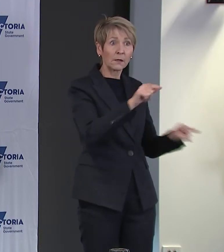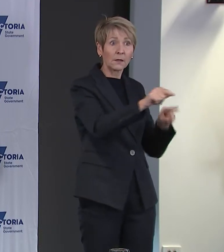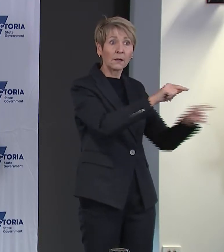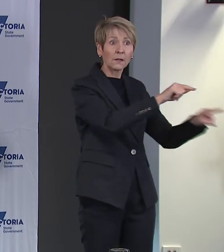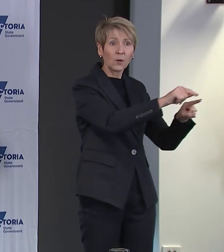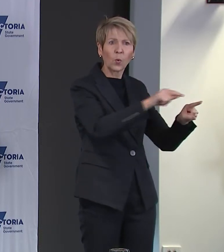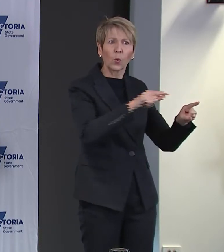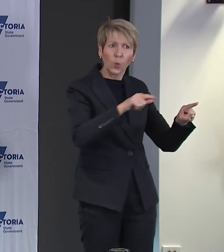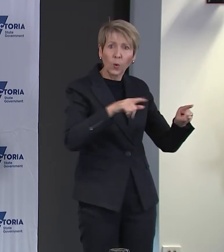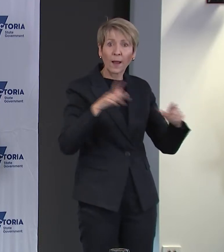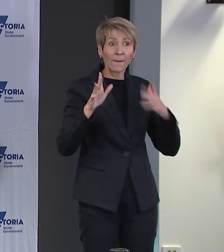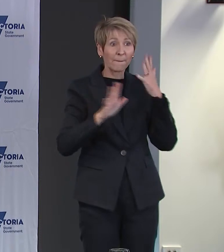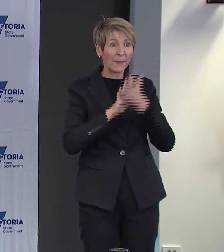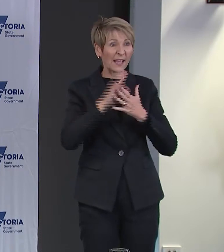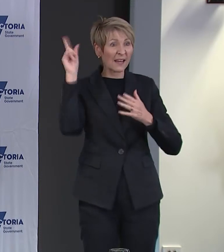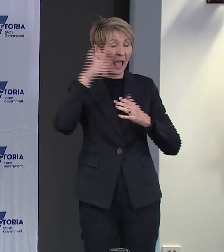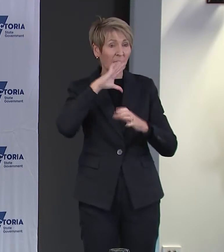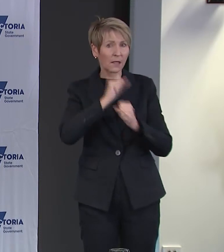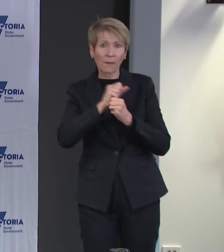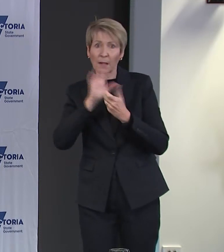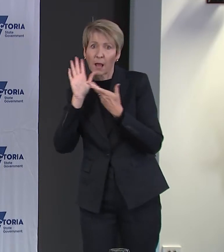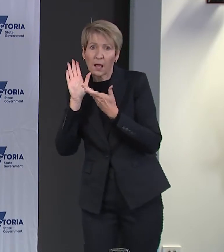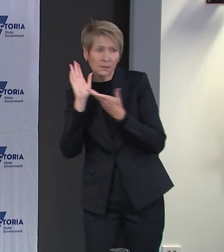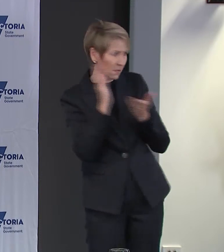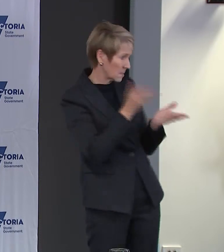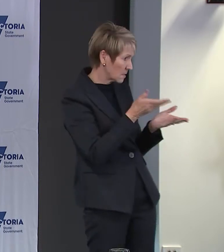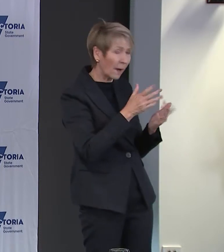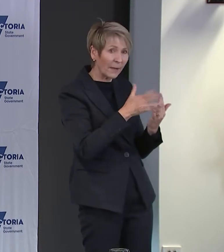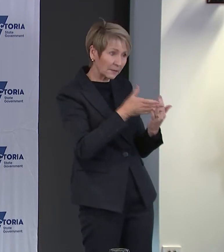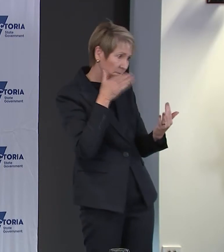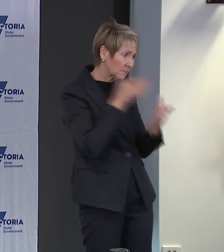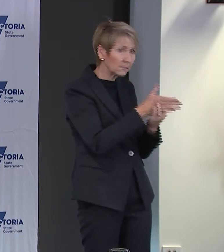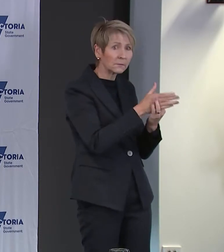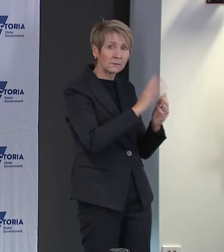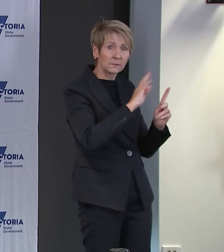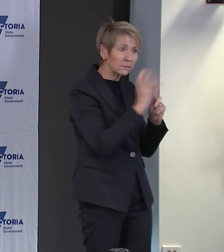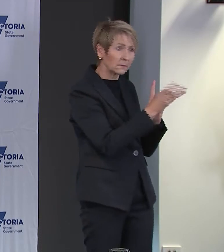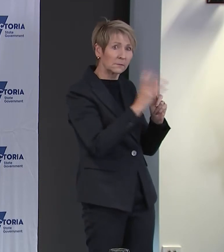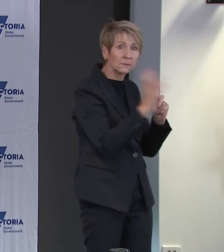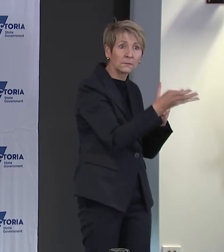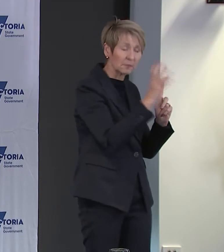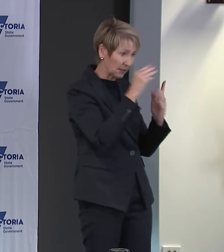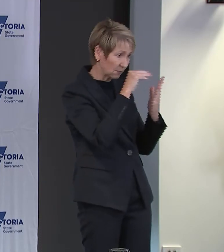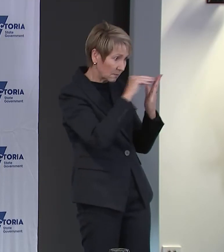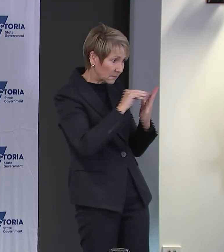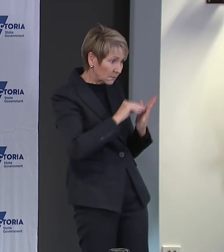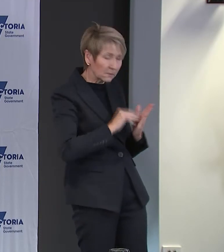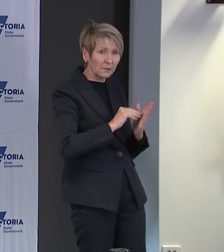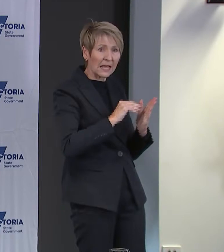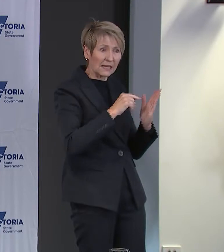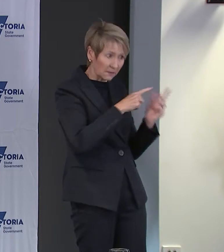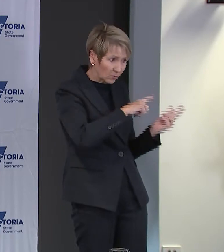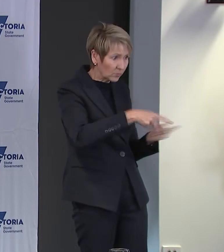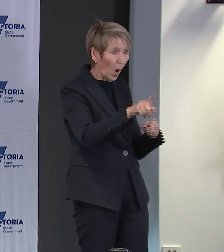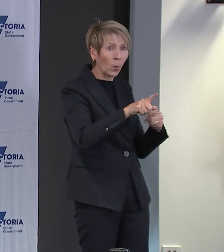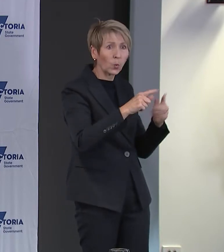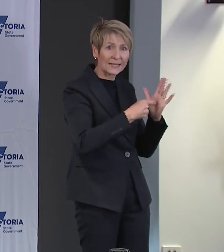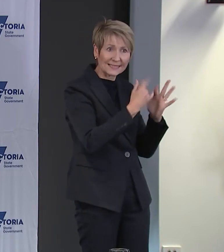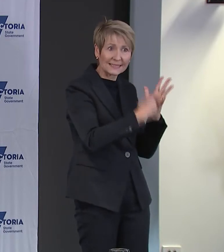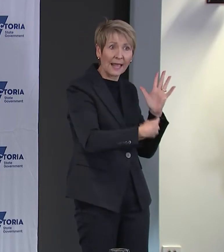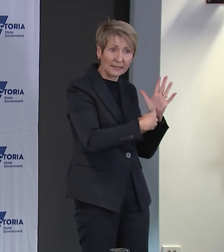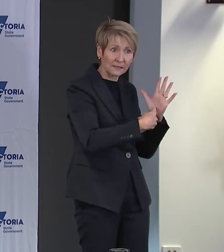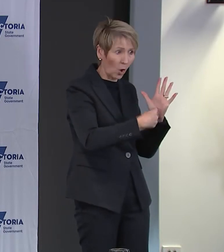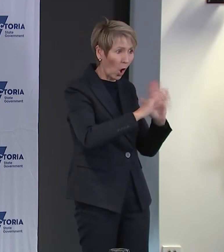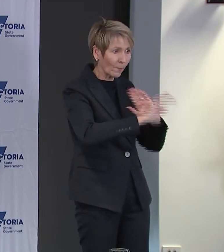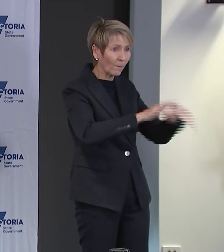close contacts there, get them to test? Do you expect this to take the duration of the week now that we've got these brand new exposure sites? I think what we typically see with exposure